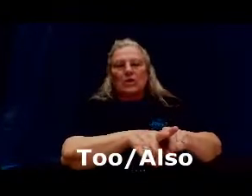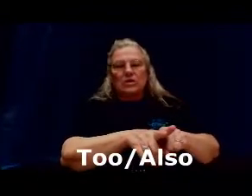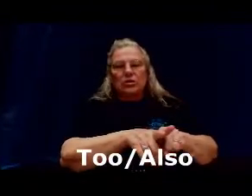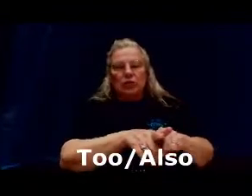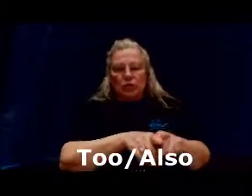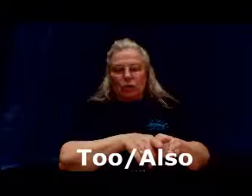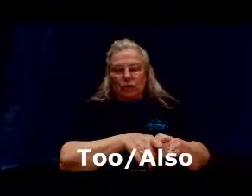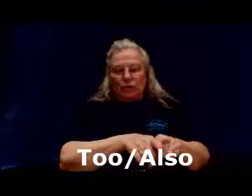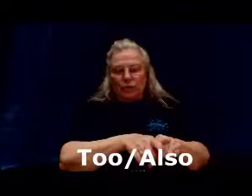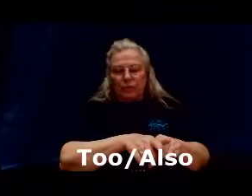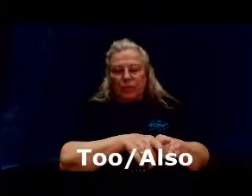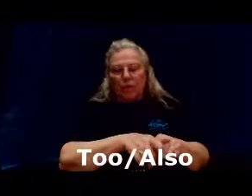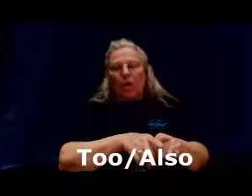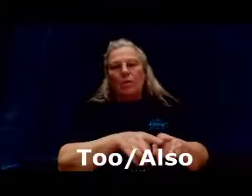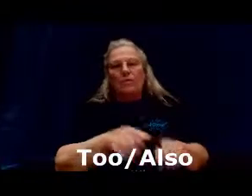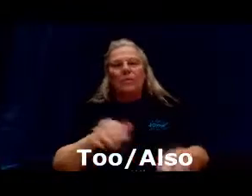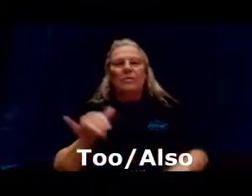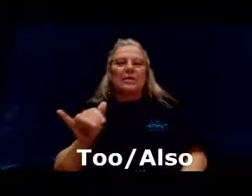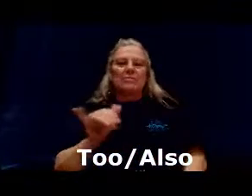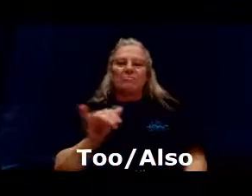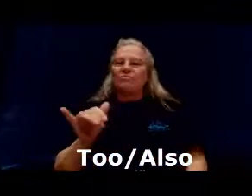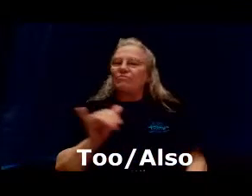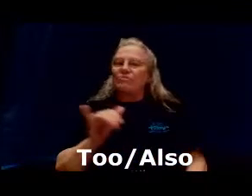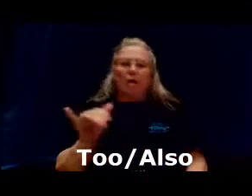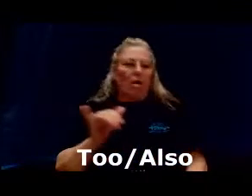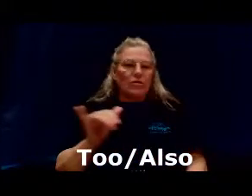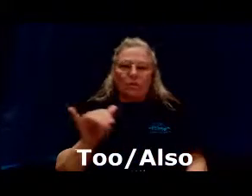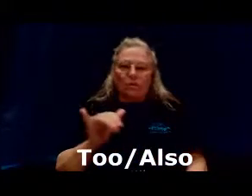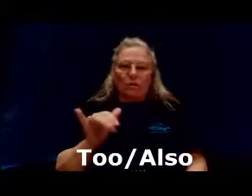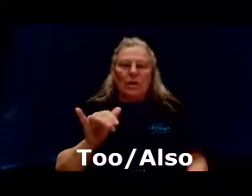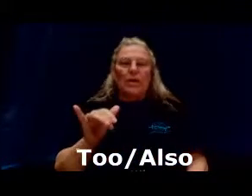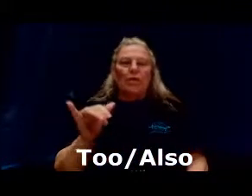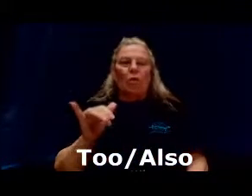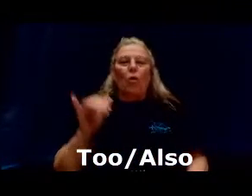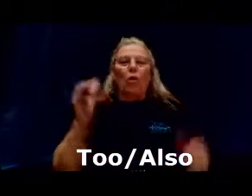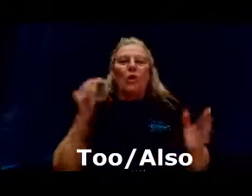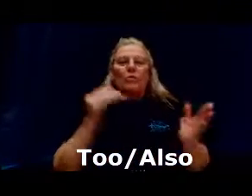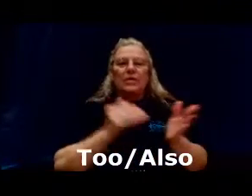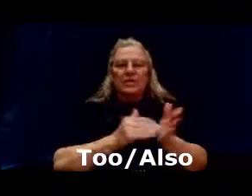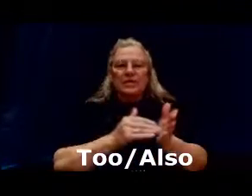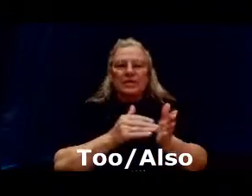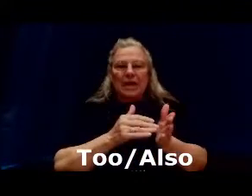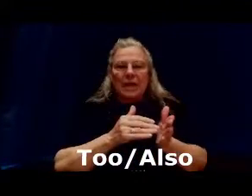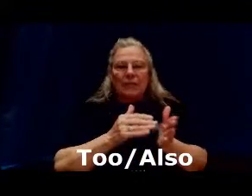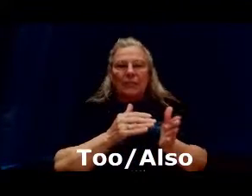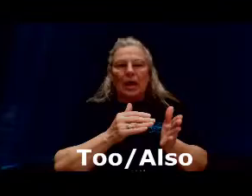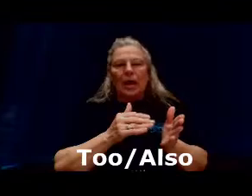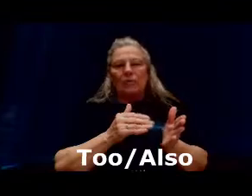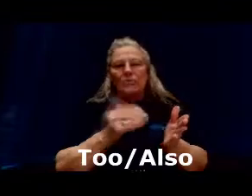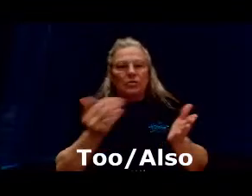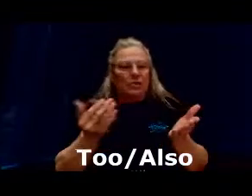This too is also, or the same, you'll